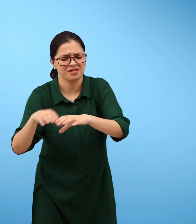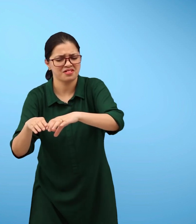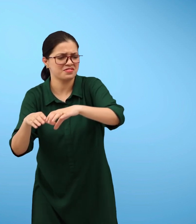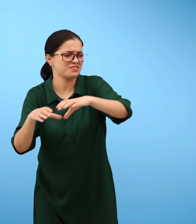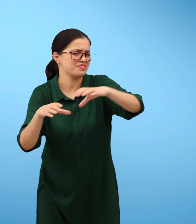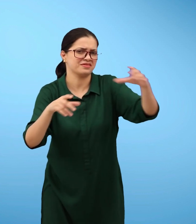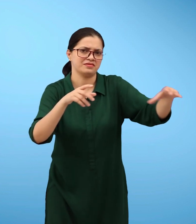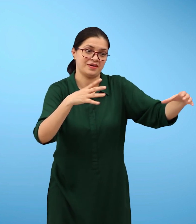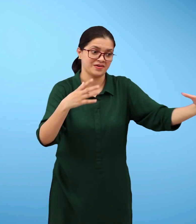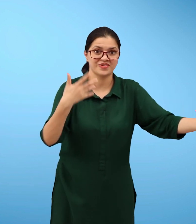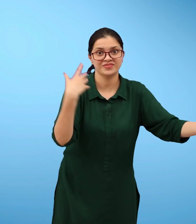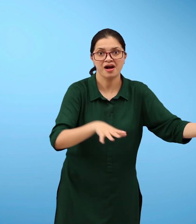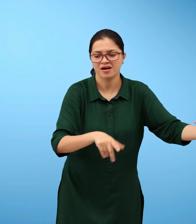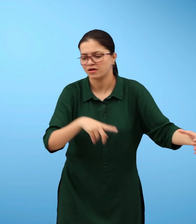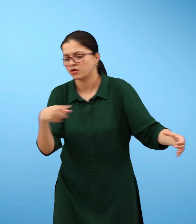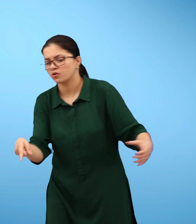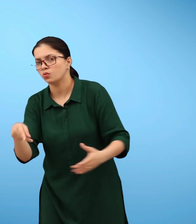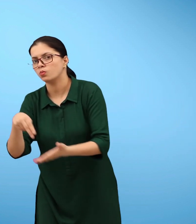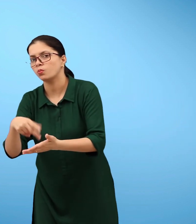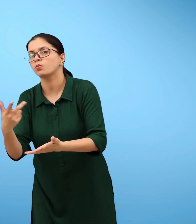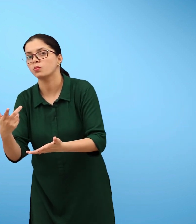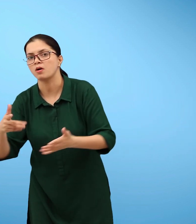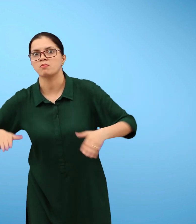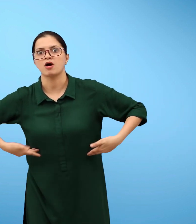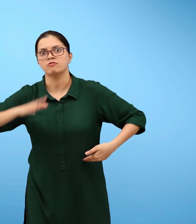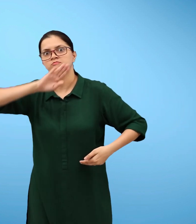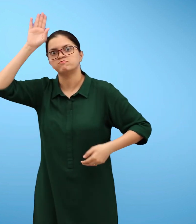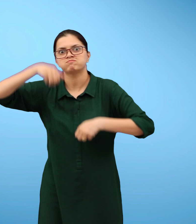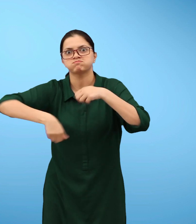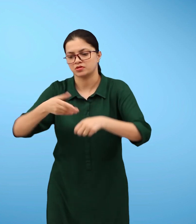and held on to one end till all his followers crossed over.